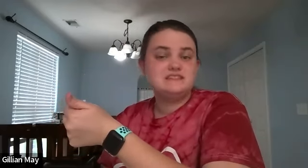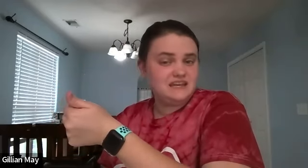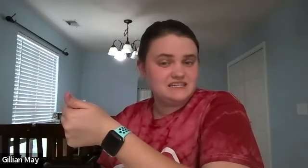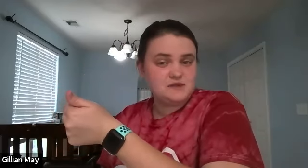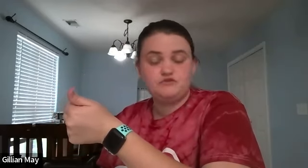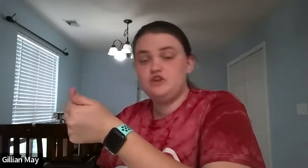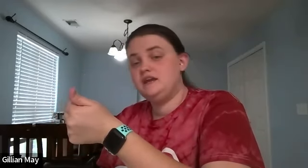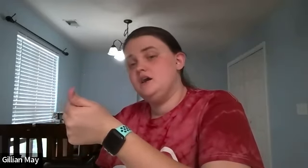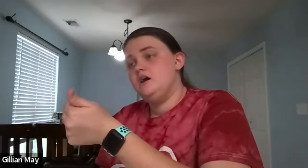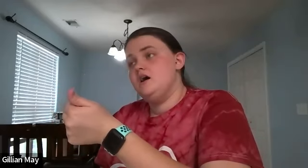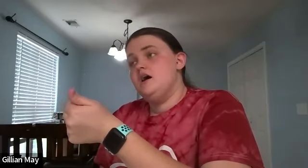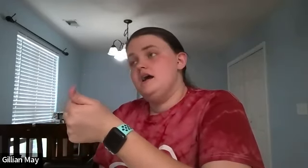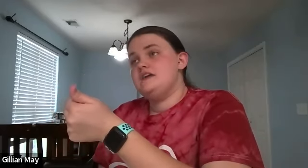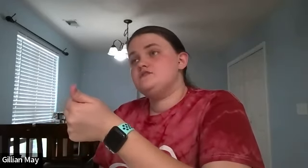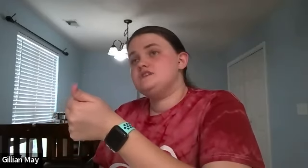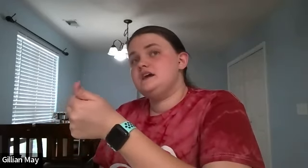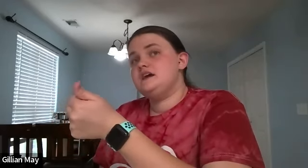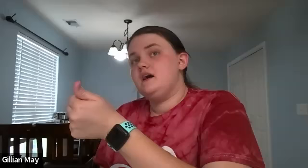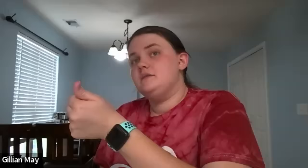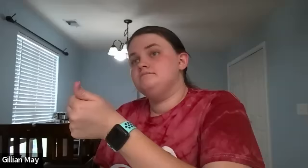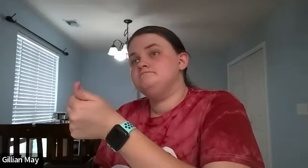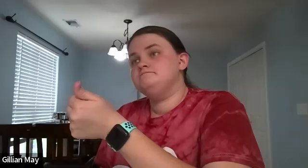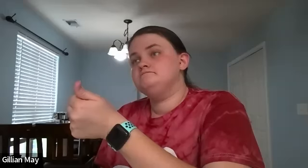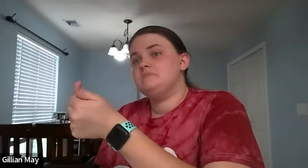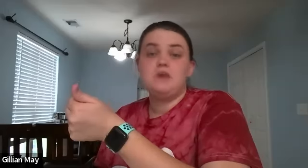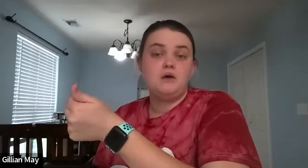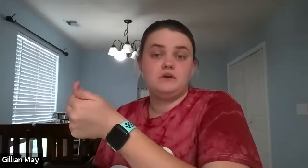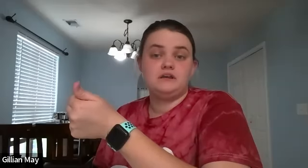like any type of like, if you're saying, I'm not working,